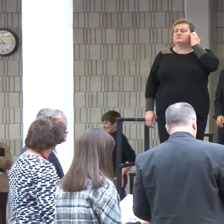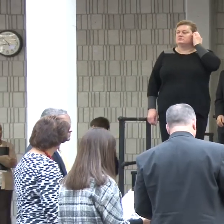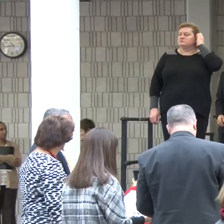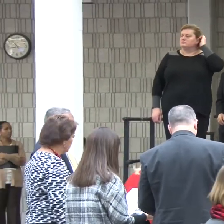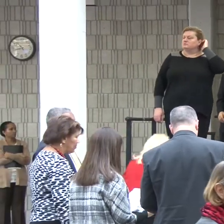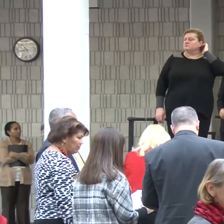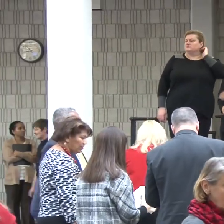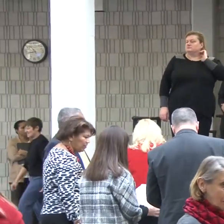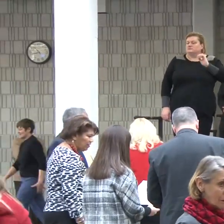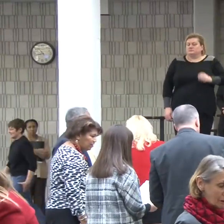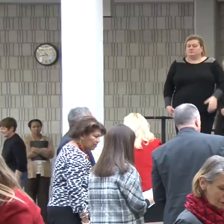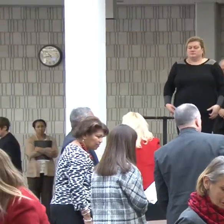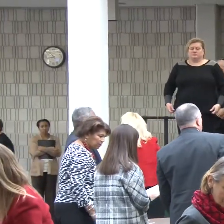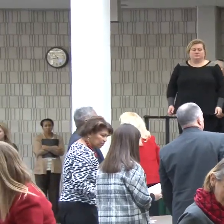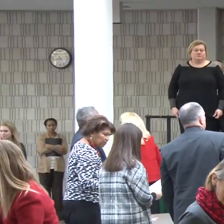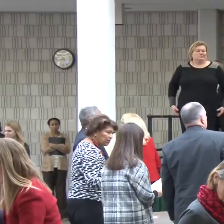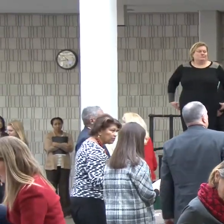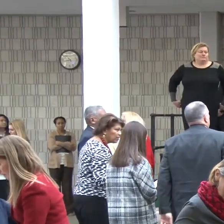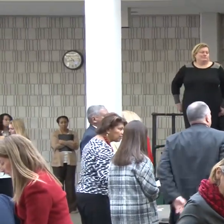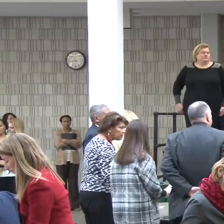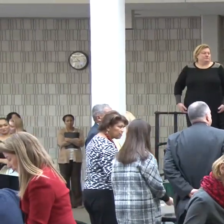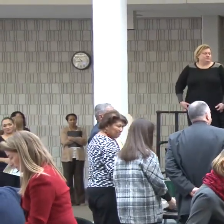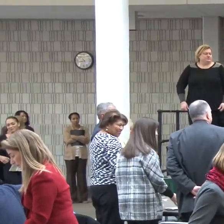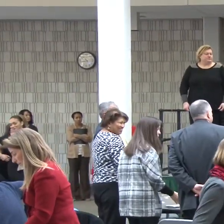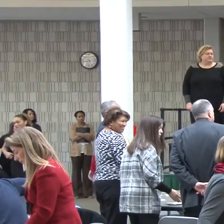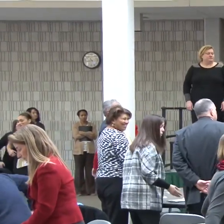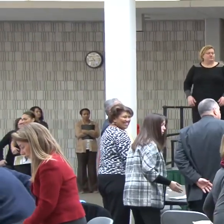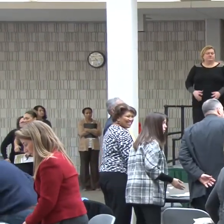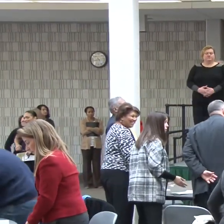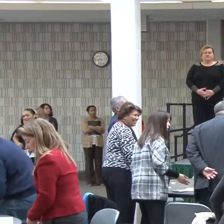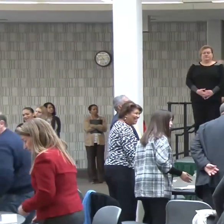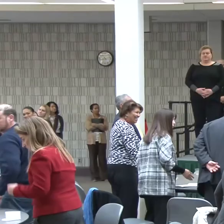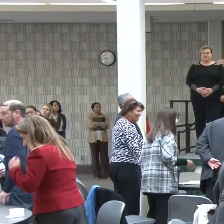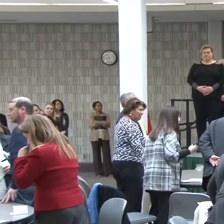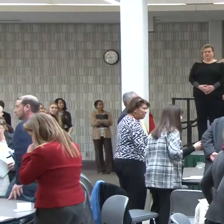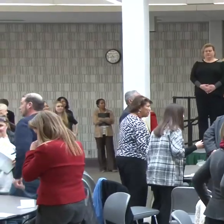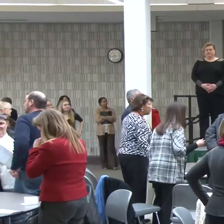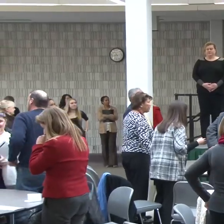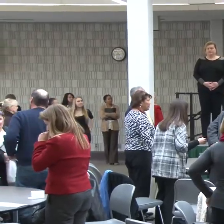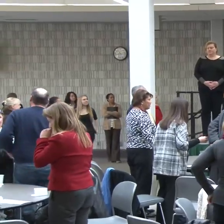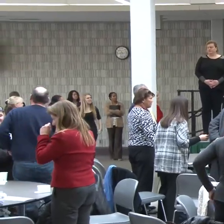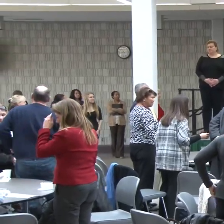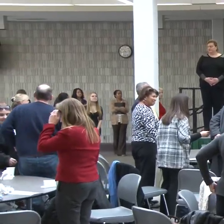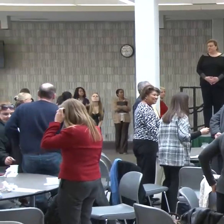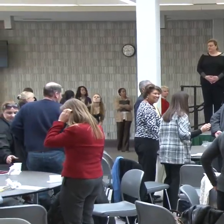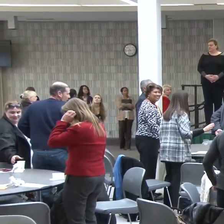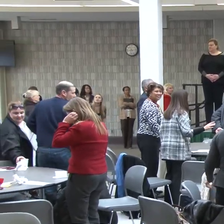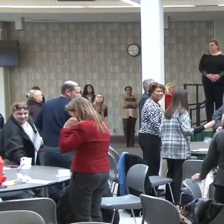Thank you.